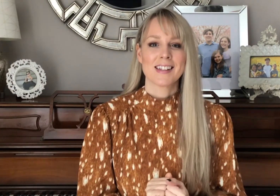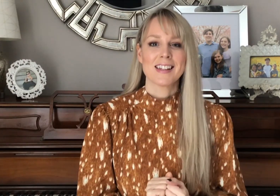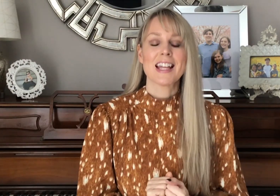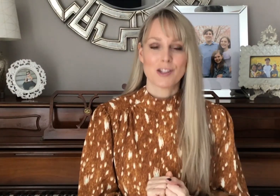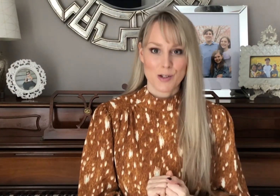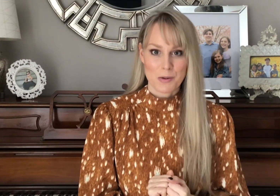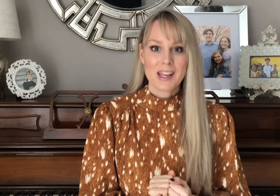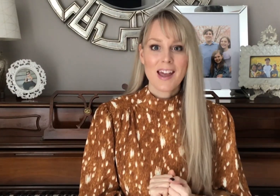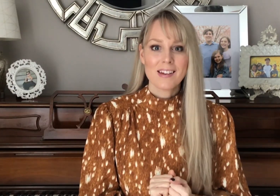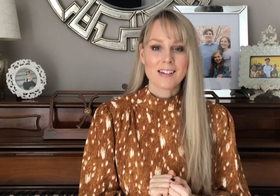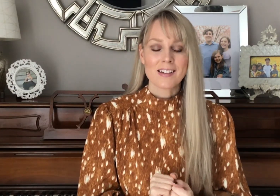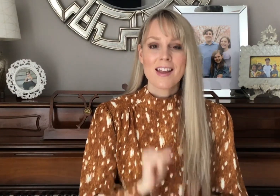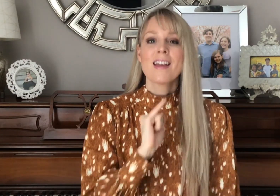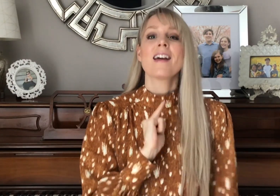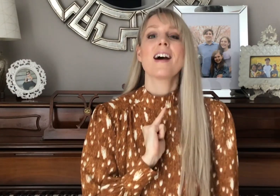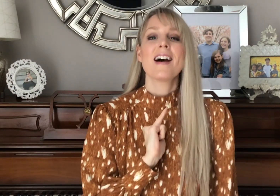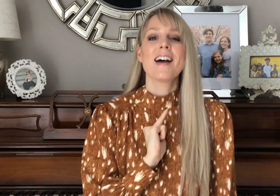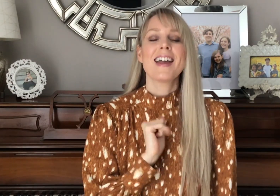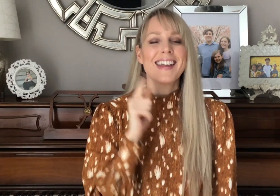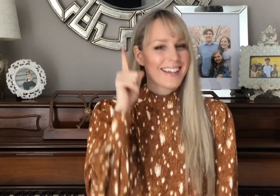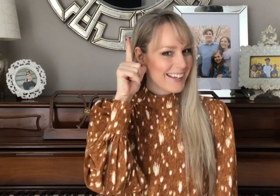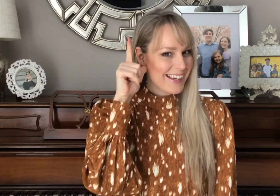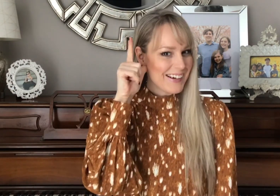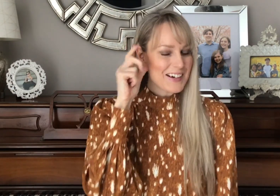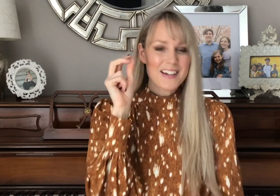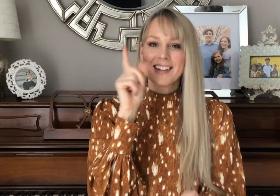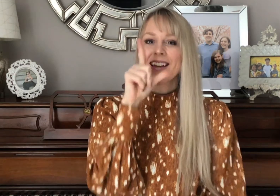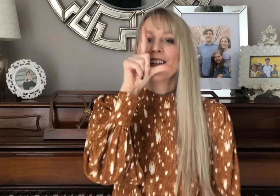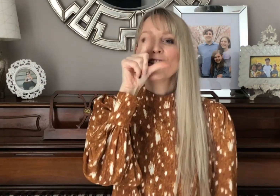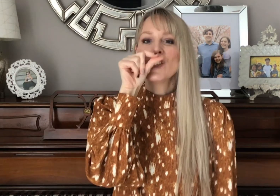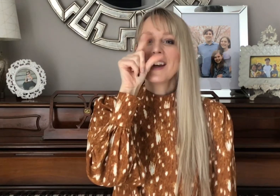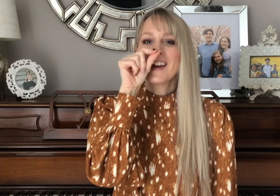Let's do it again. I hear chicken.